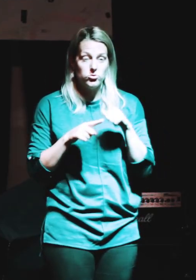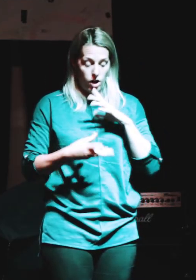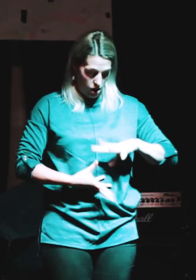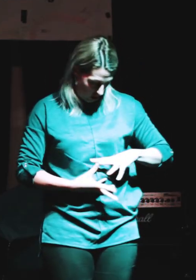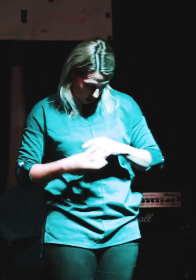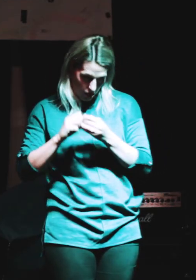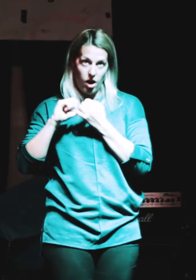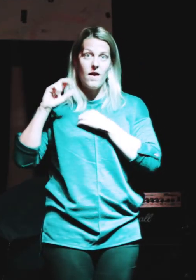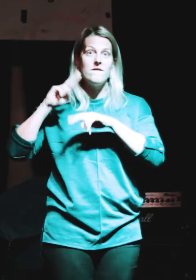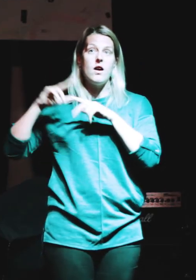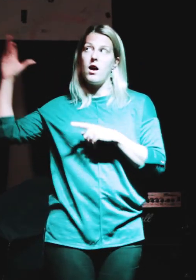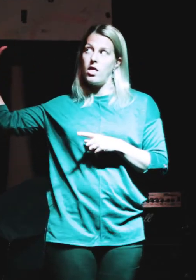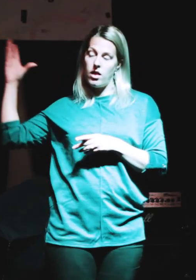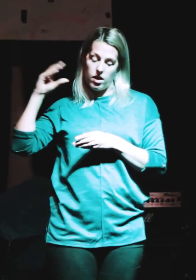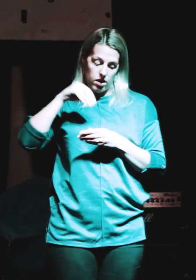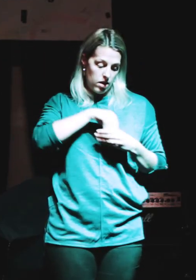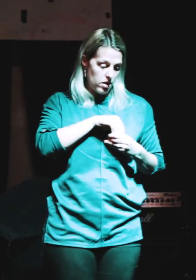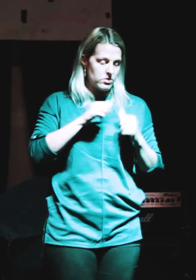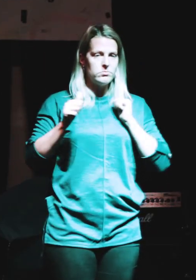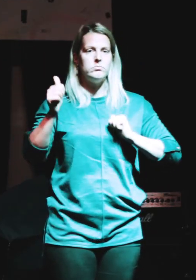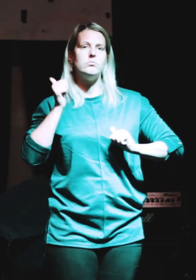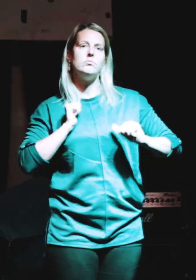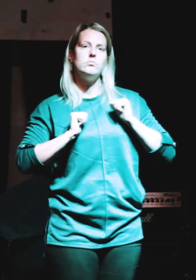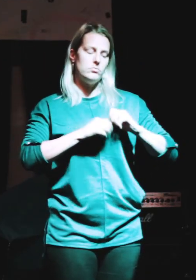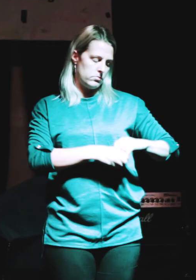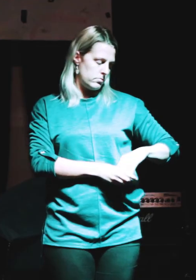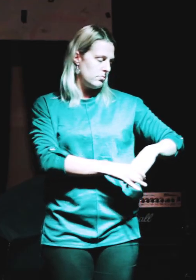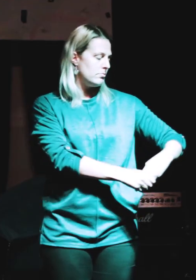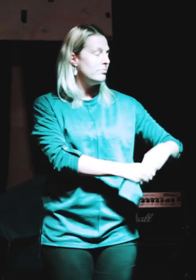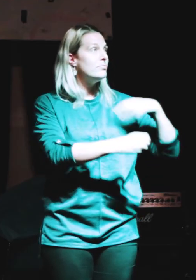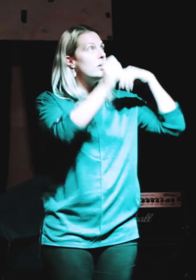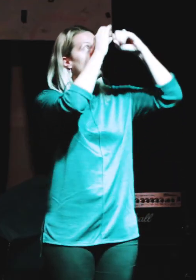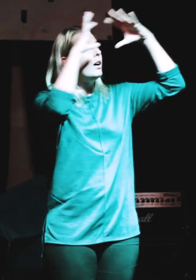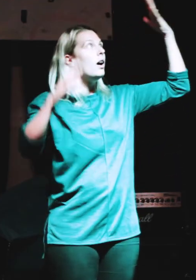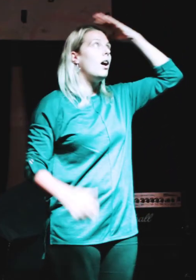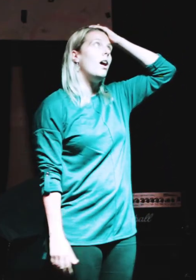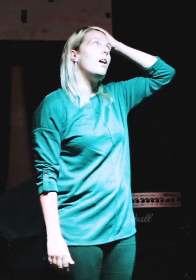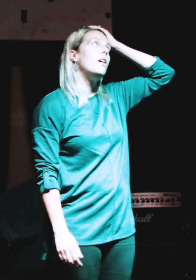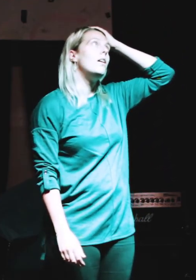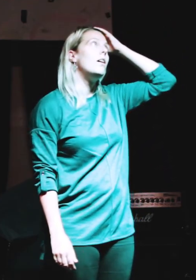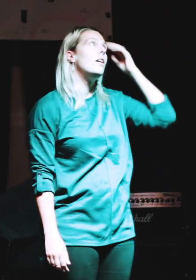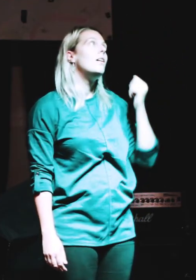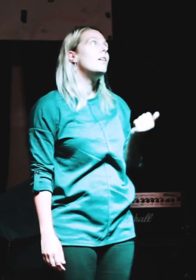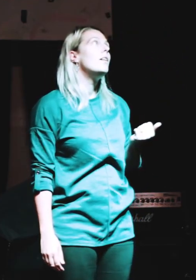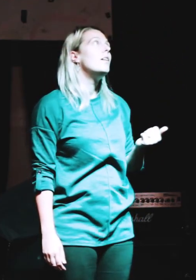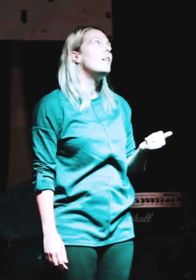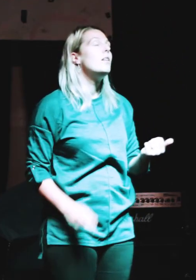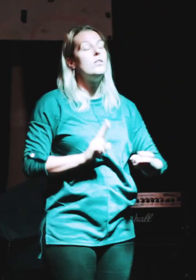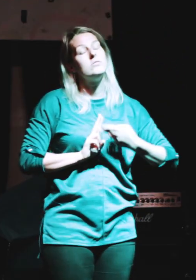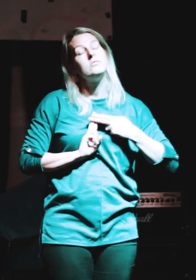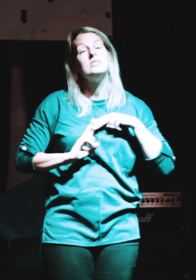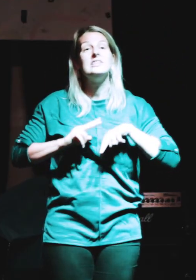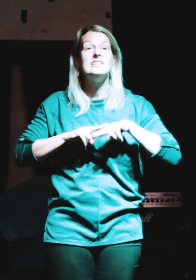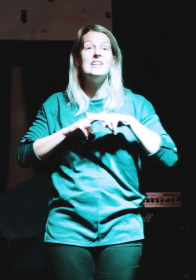own dad in smart men who I dream of holding hand with my mum and scruffing my hair. Or call me daddy again,